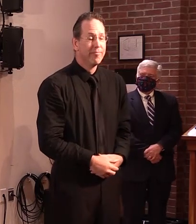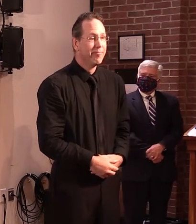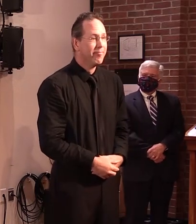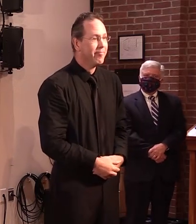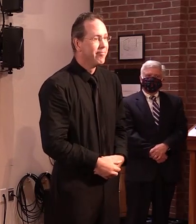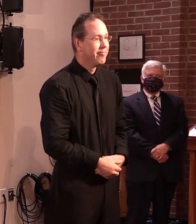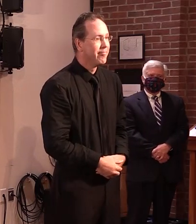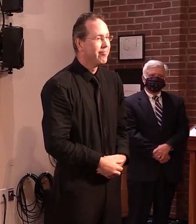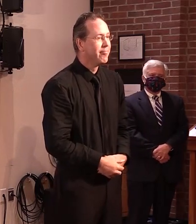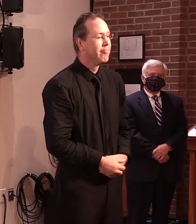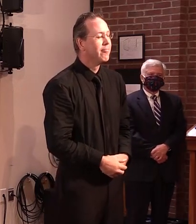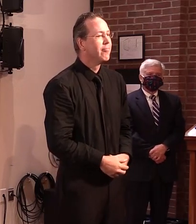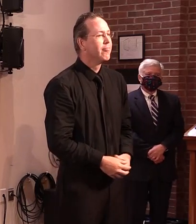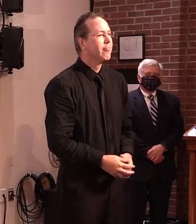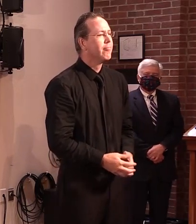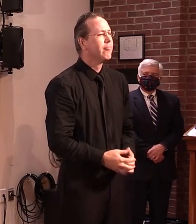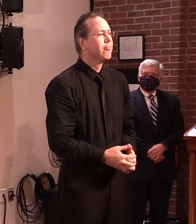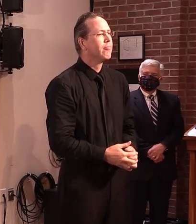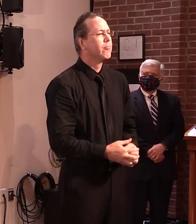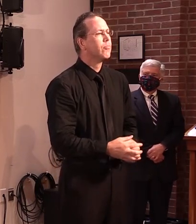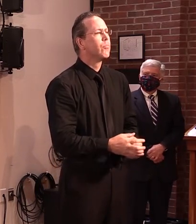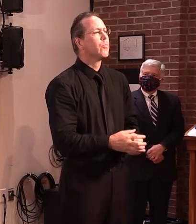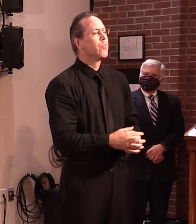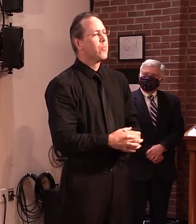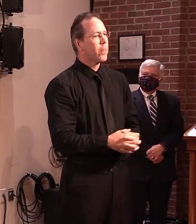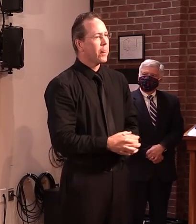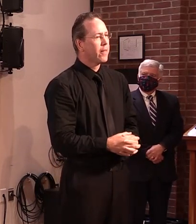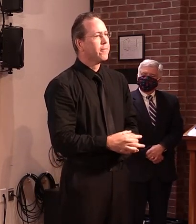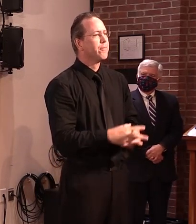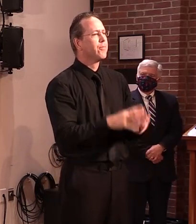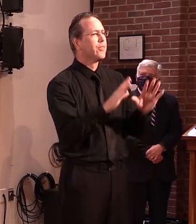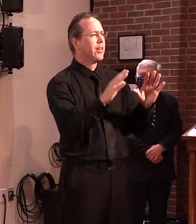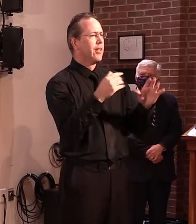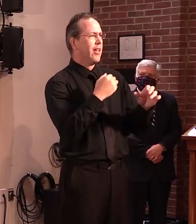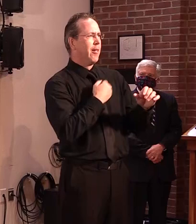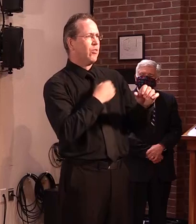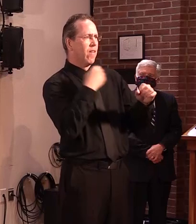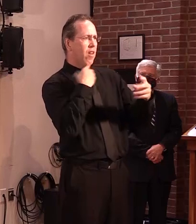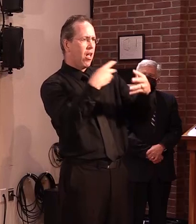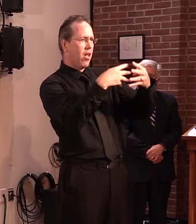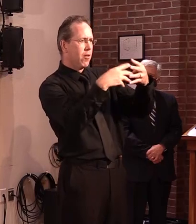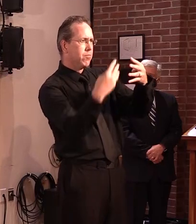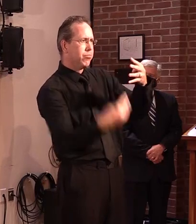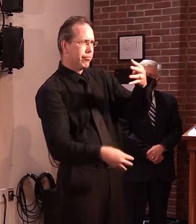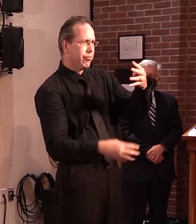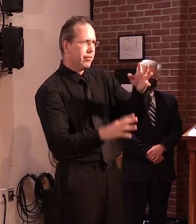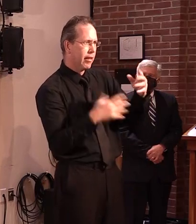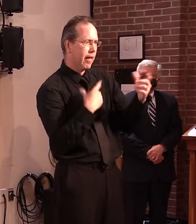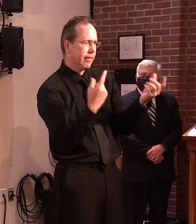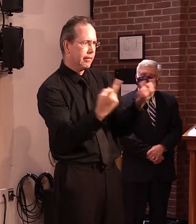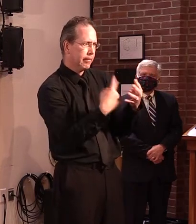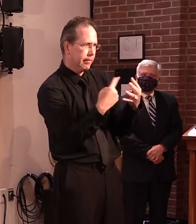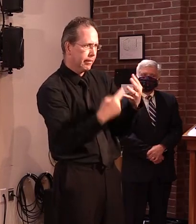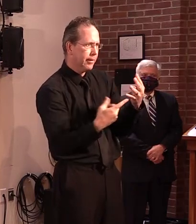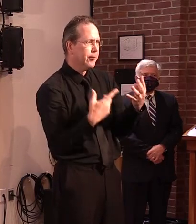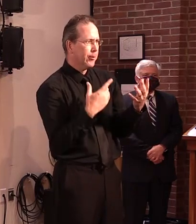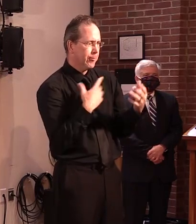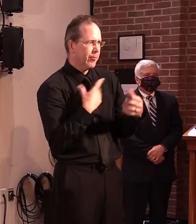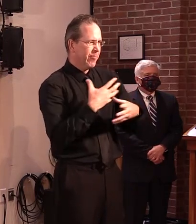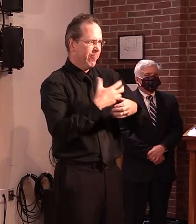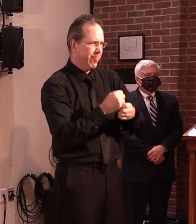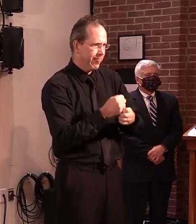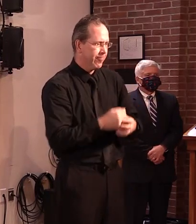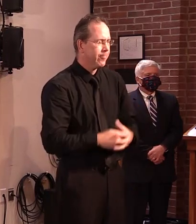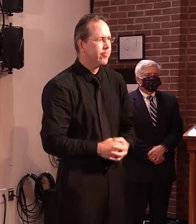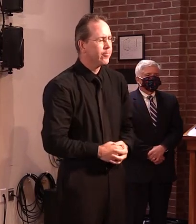So with that, and I apologize to all of those who are on the phone who didn't have an opportunity to ask